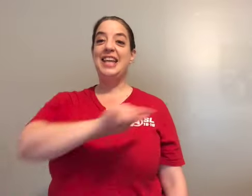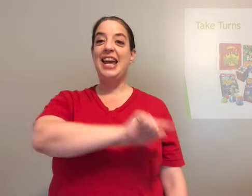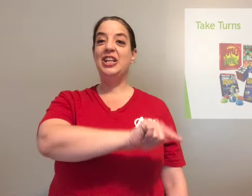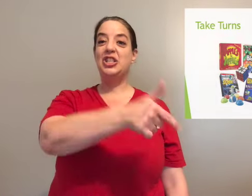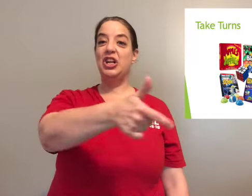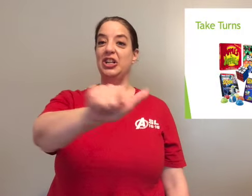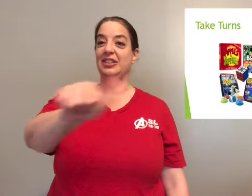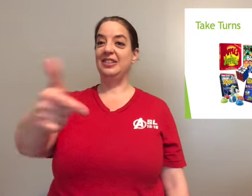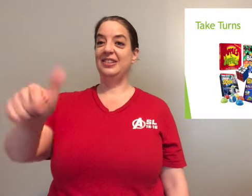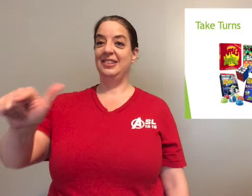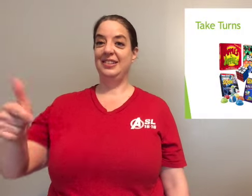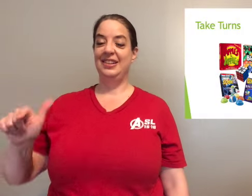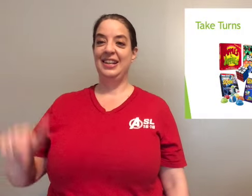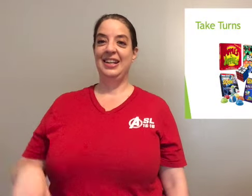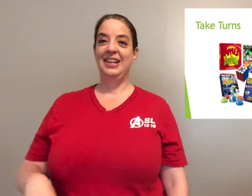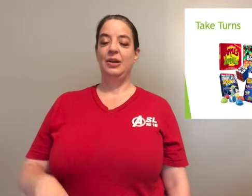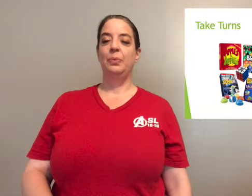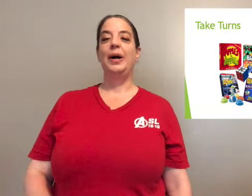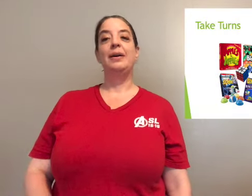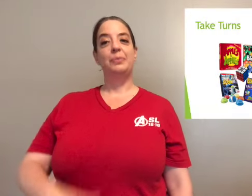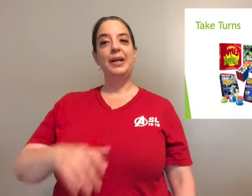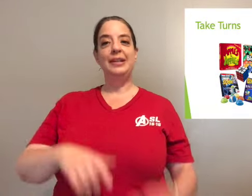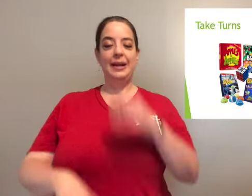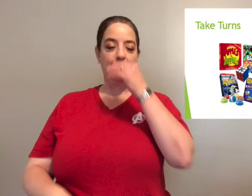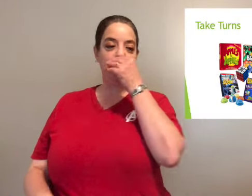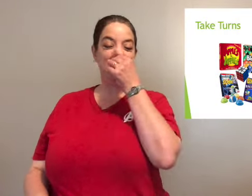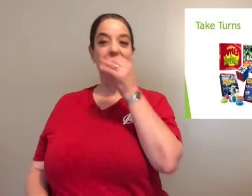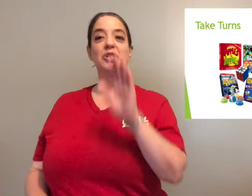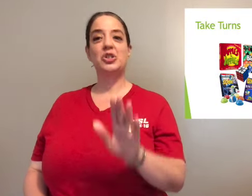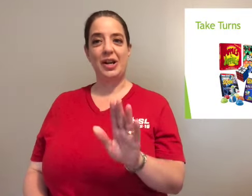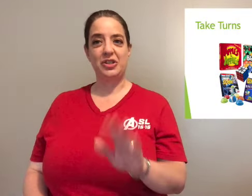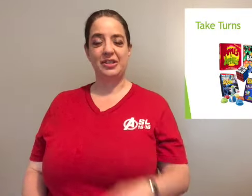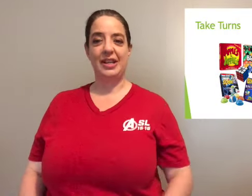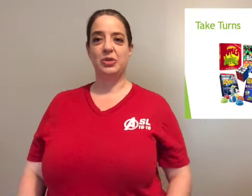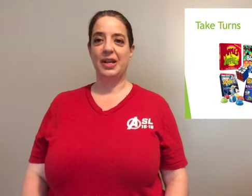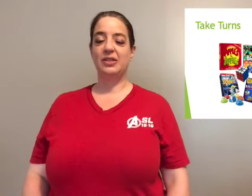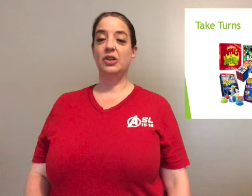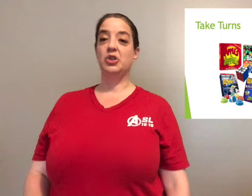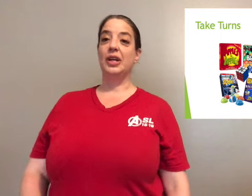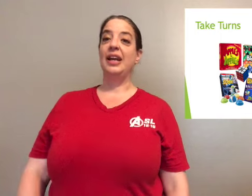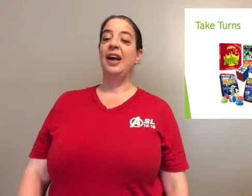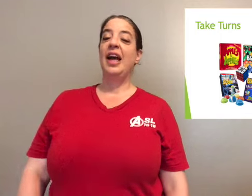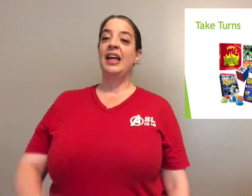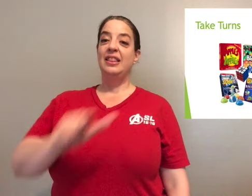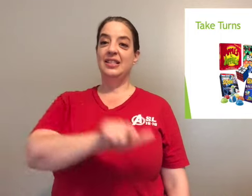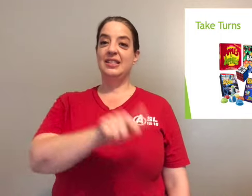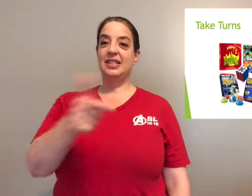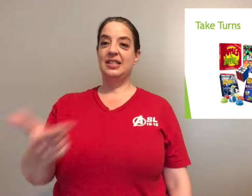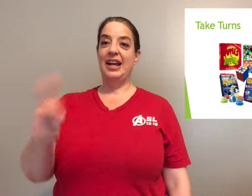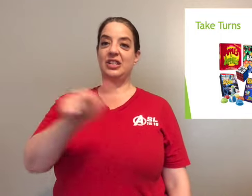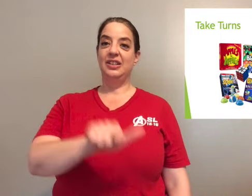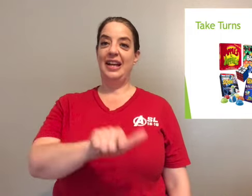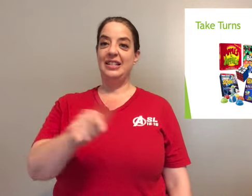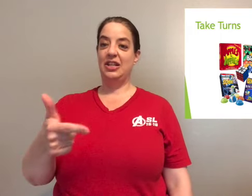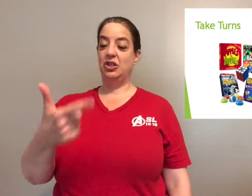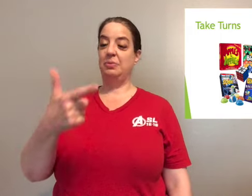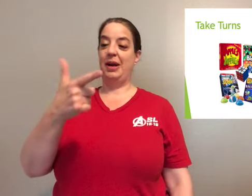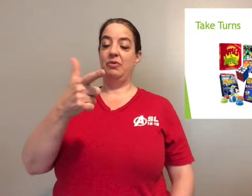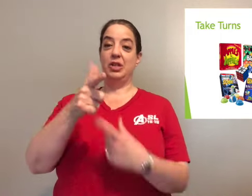Take turns. Well, really, this is a directional sign, so it gets a little tricky. This is the sign to like take turns back and forth. So